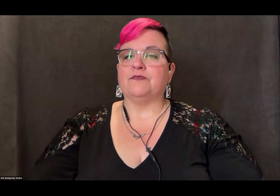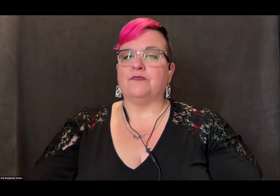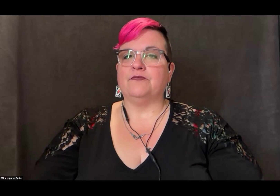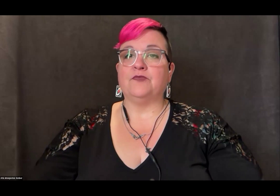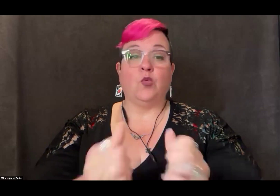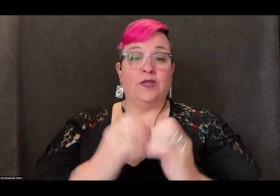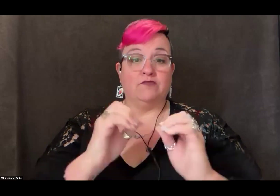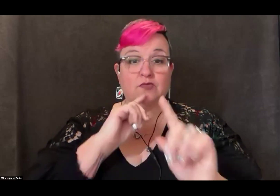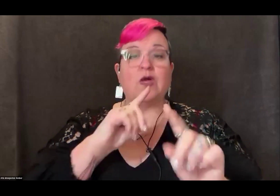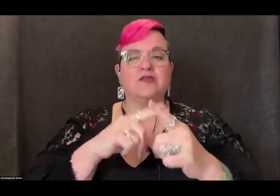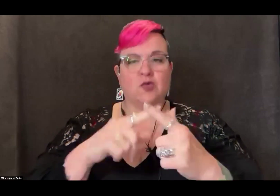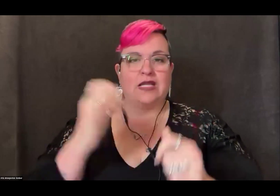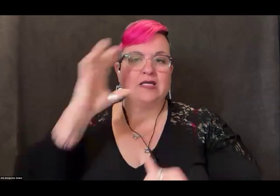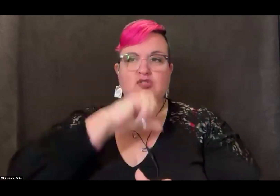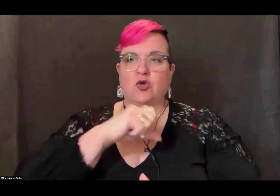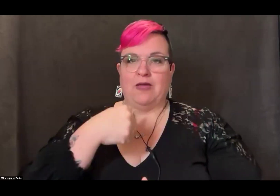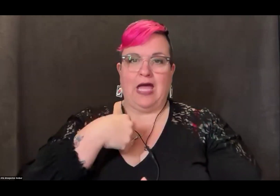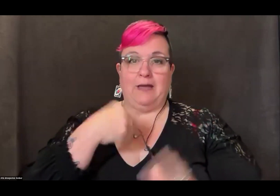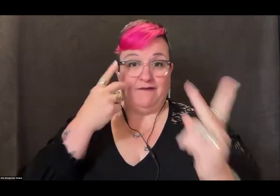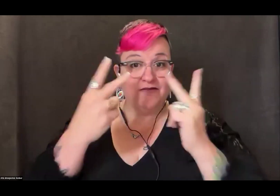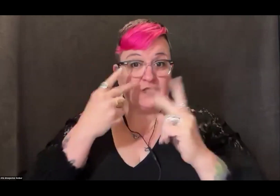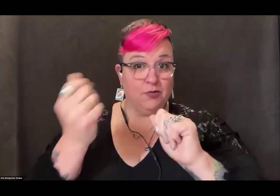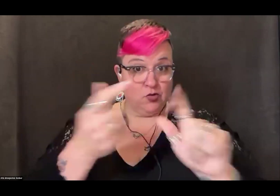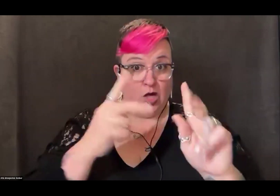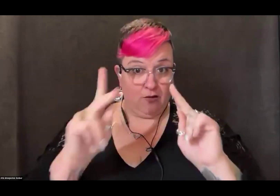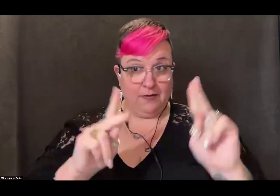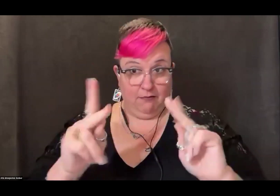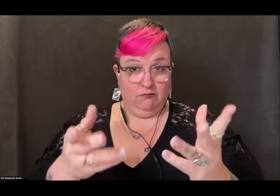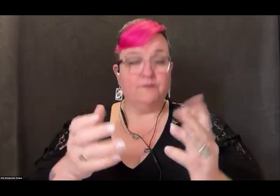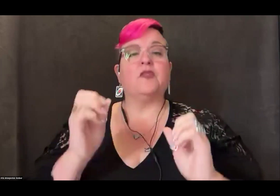With that response, I'll go ahead and assume I'm visible to everyone.